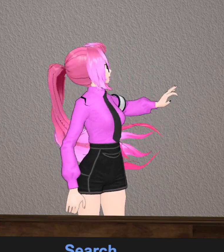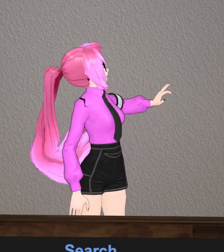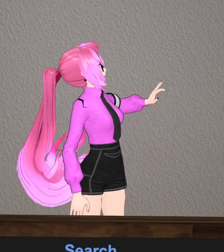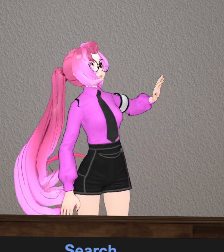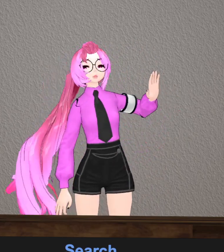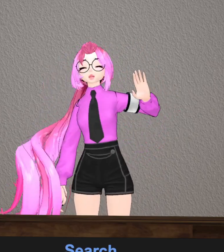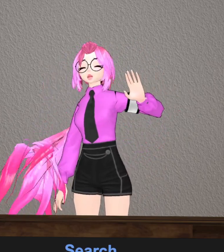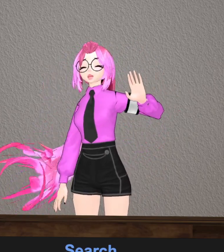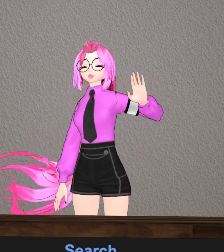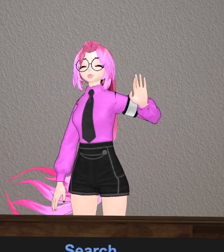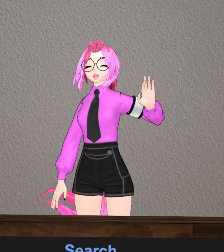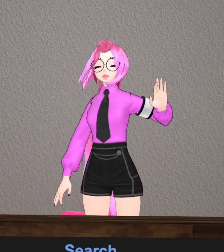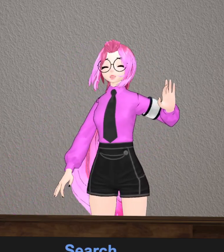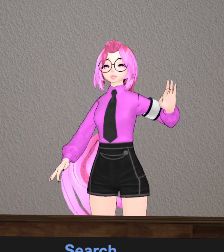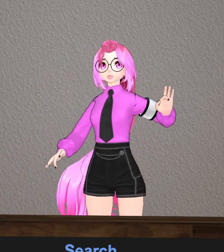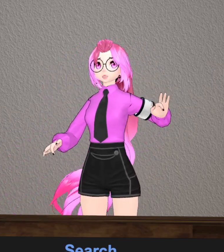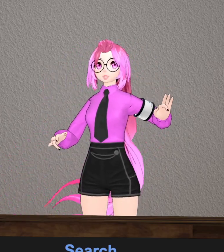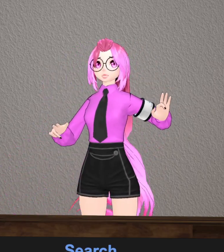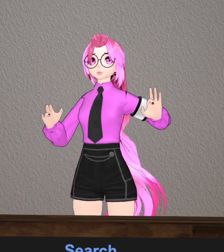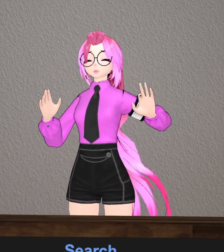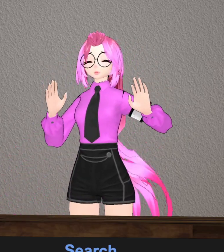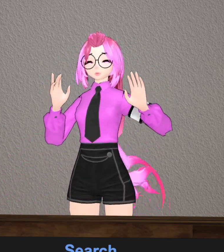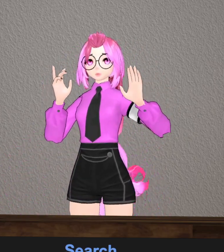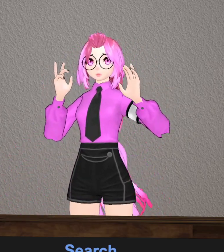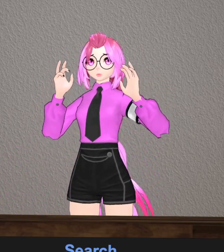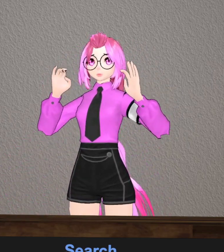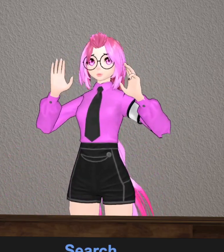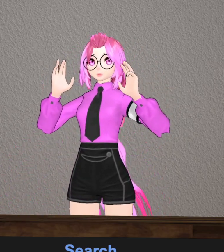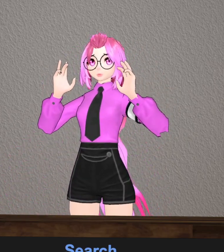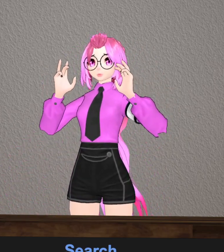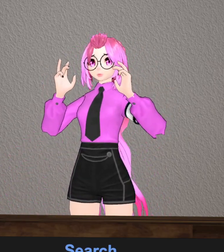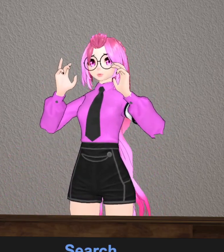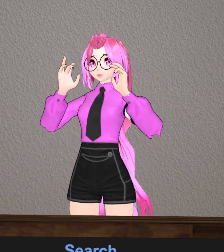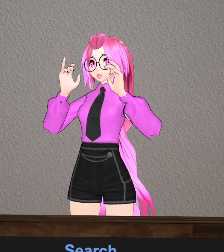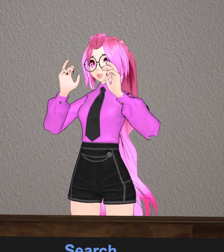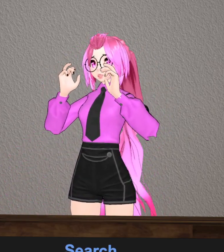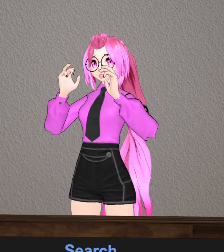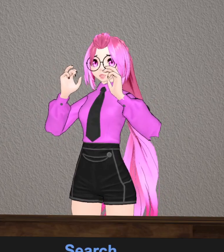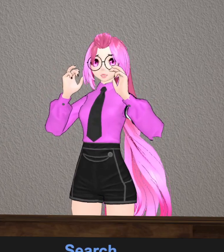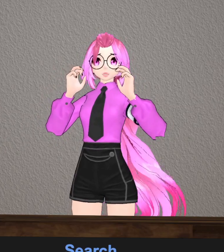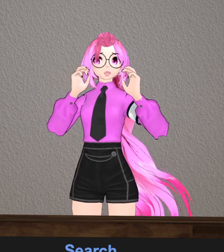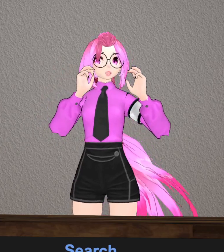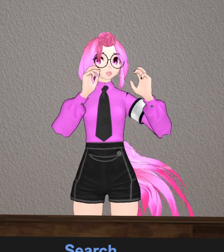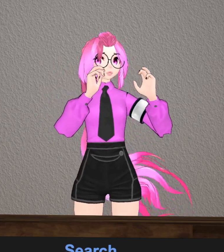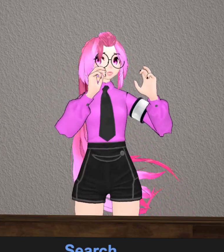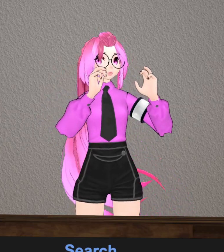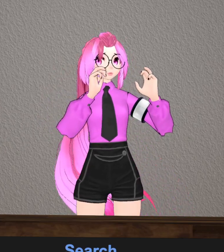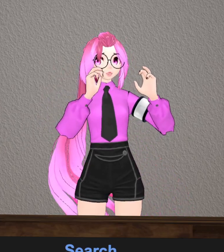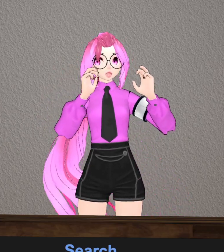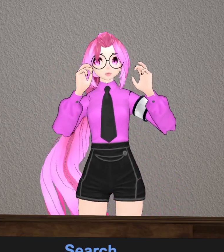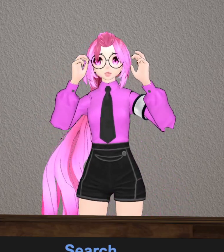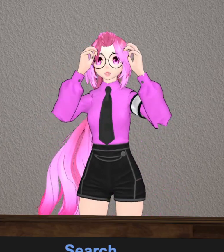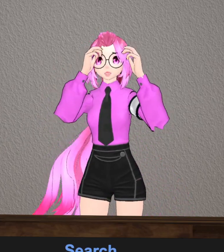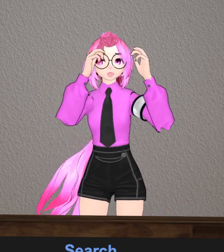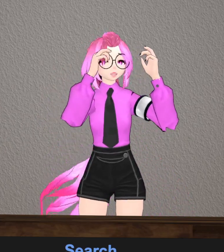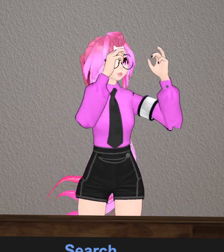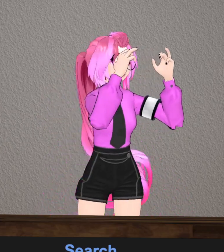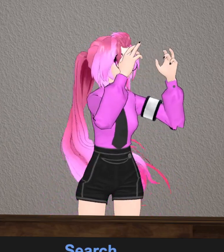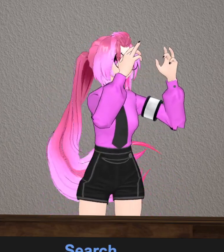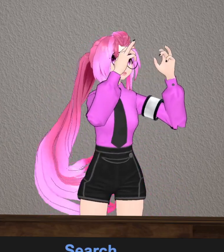So our next sign is search. You're gonna have two sea hands, like you're trying to peer